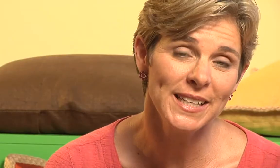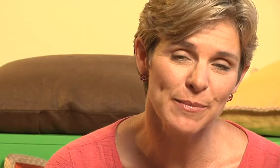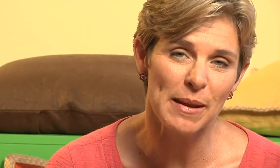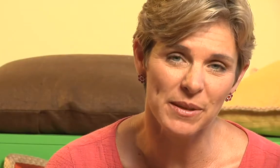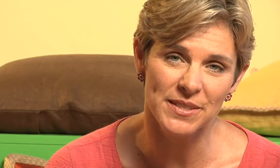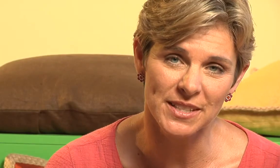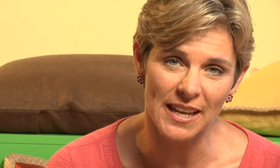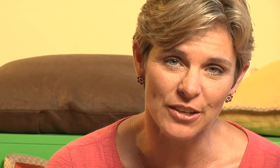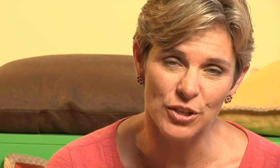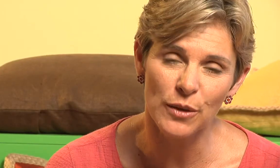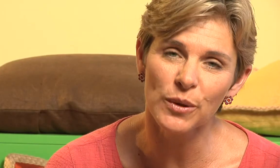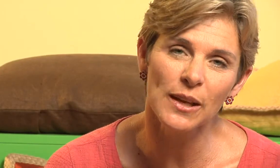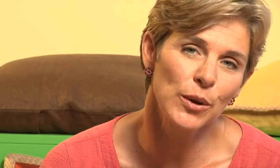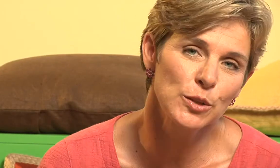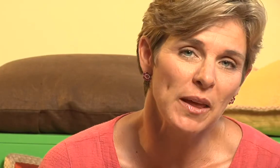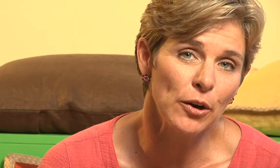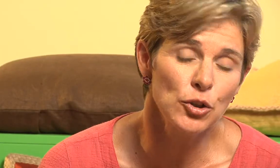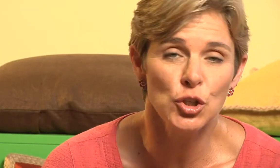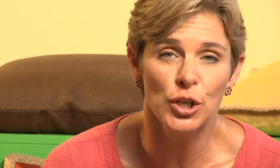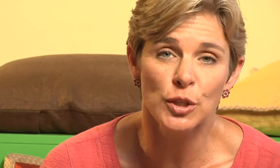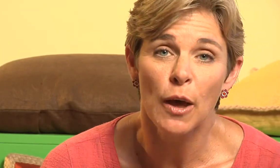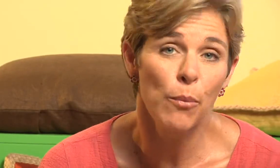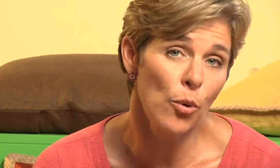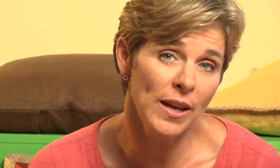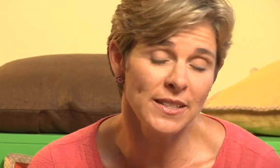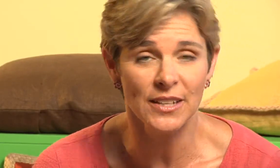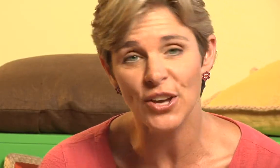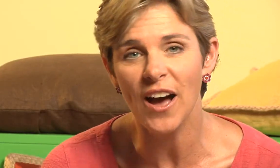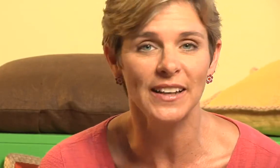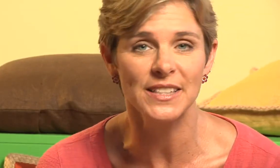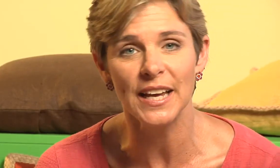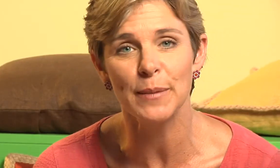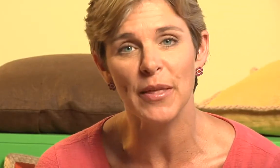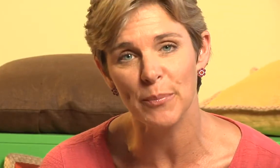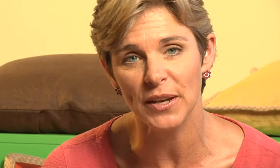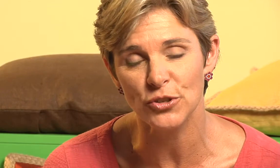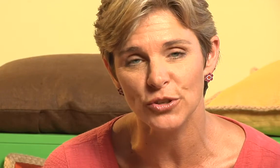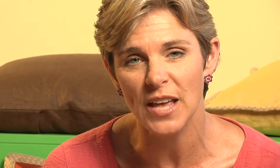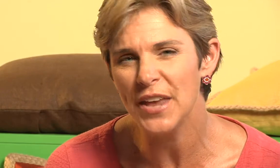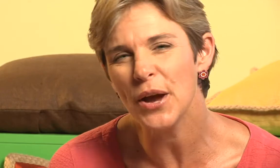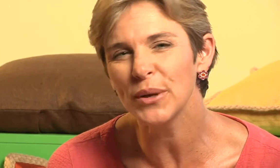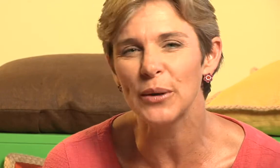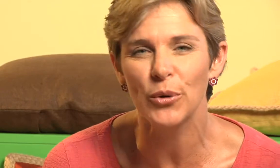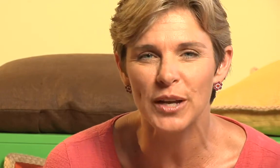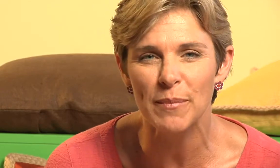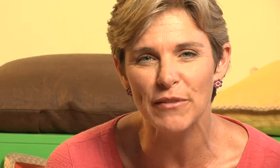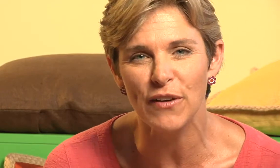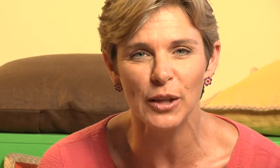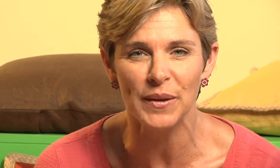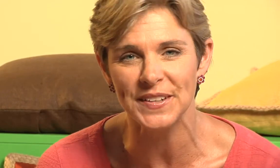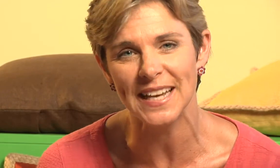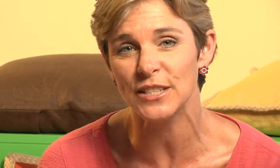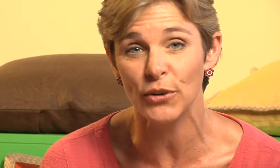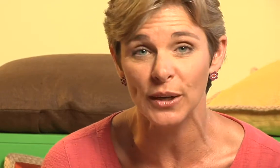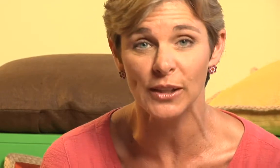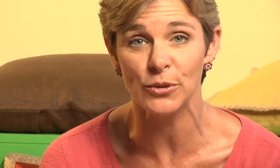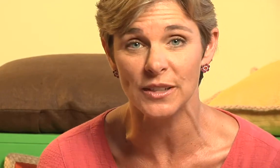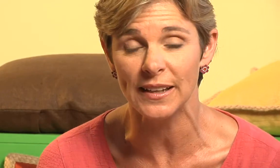to babies this age, it really works better to just point and talk and sign about the pictures and not really worry about following the text very closely